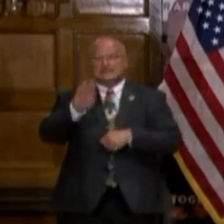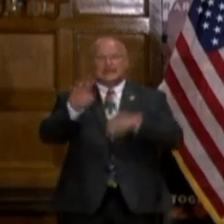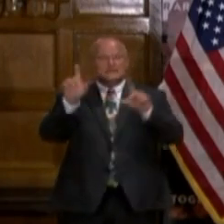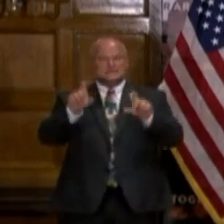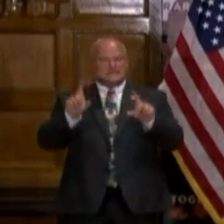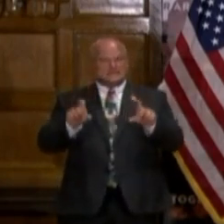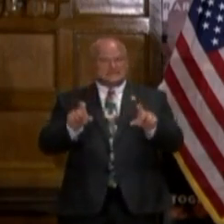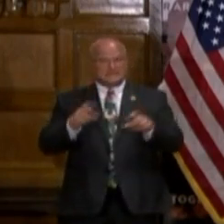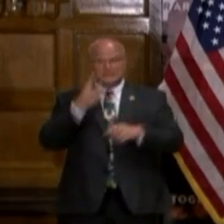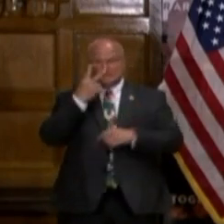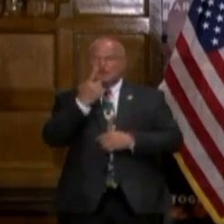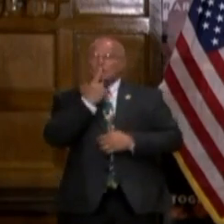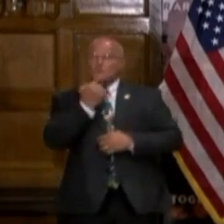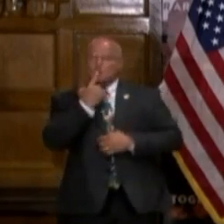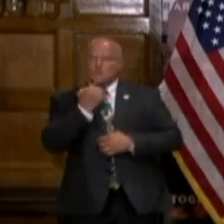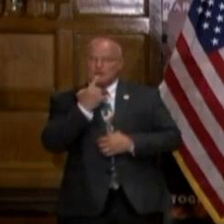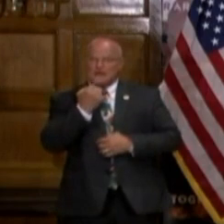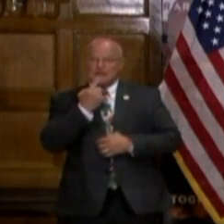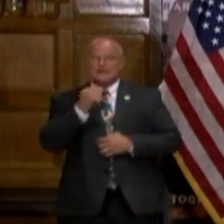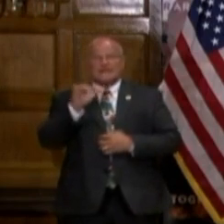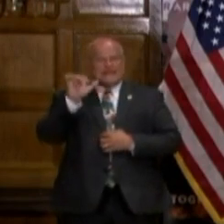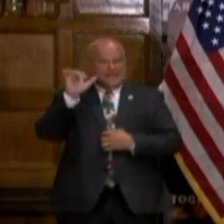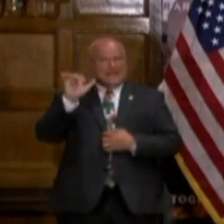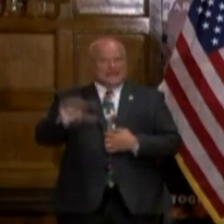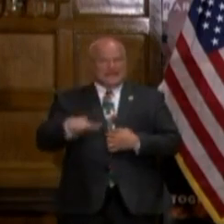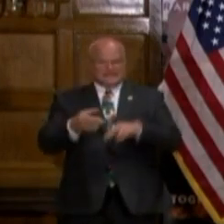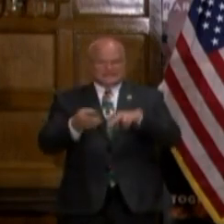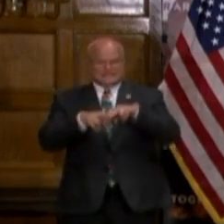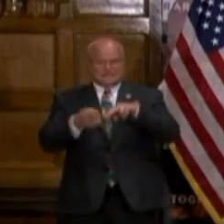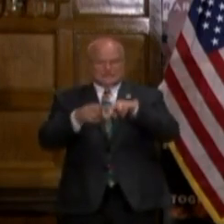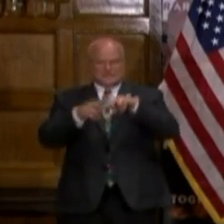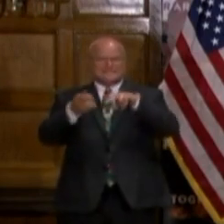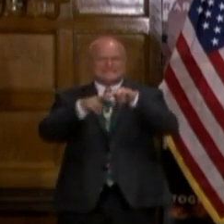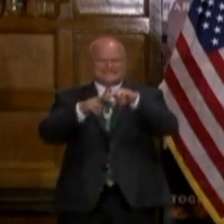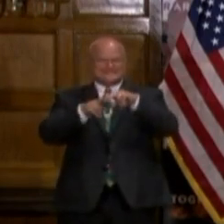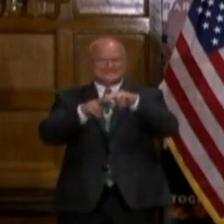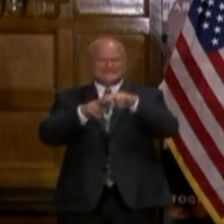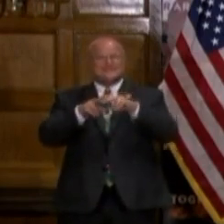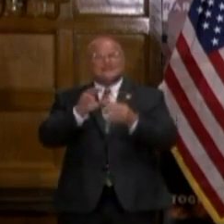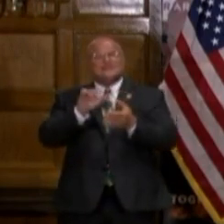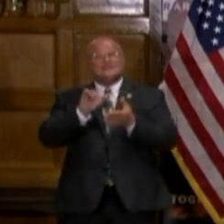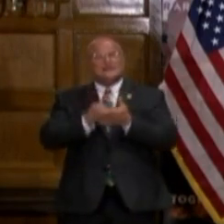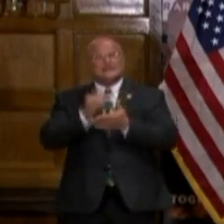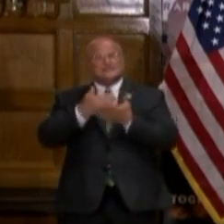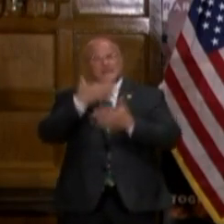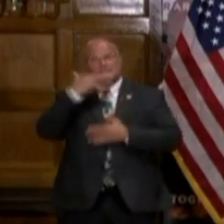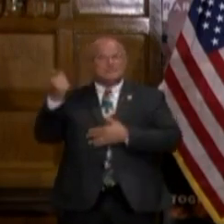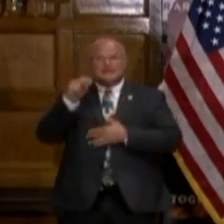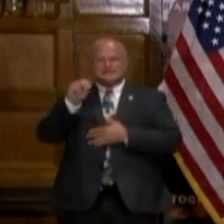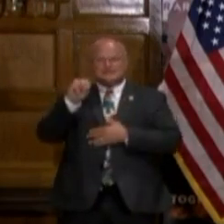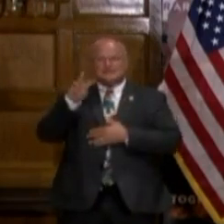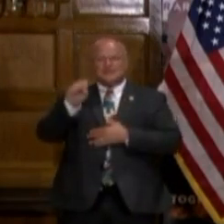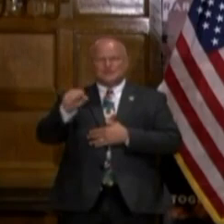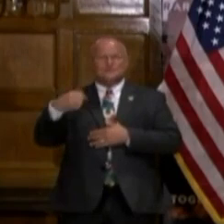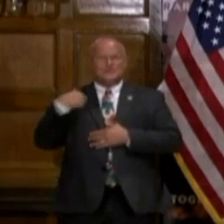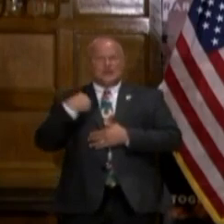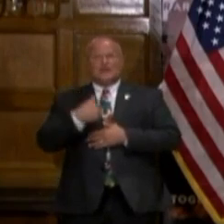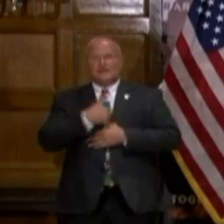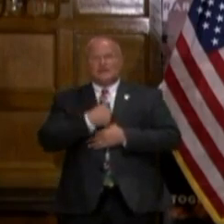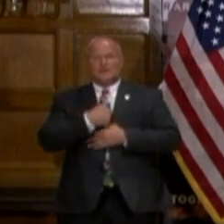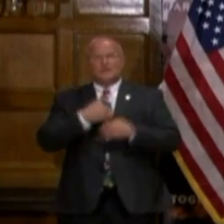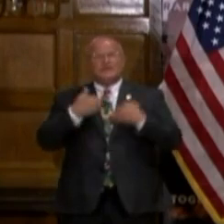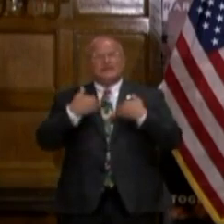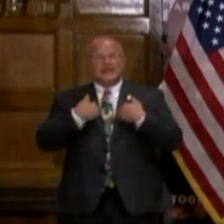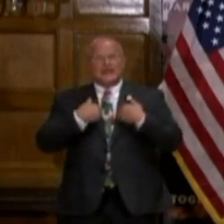testing you can see in the red, and that is increasing. And so that is some of the best news, is that we